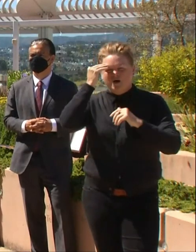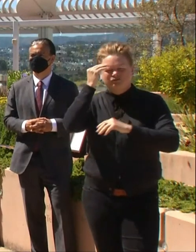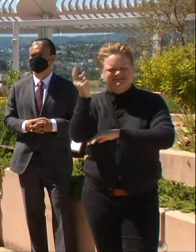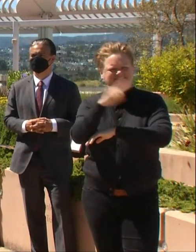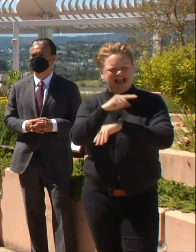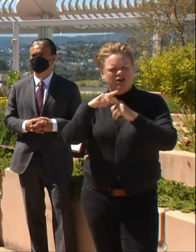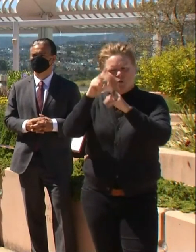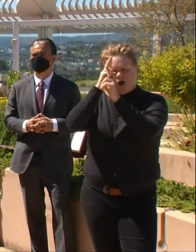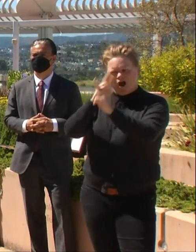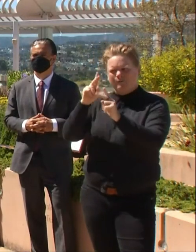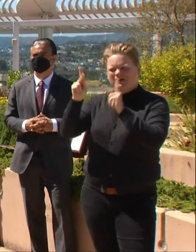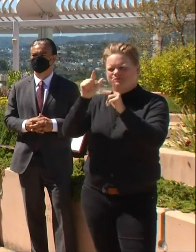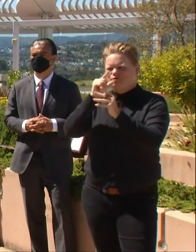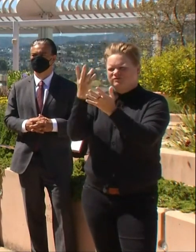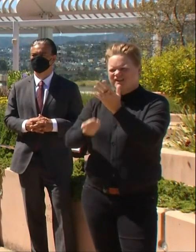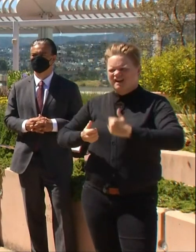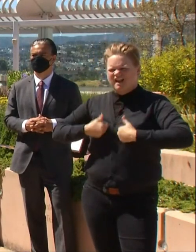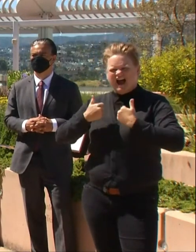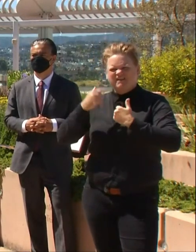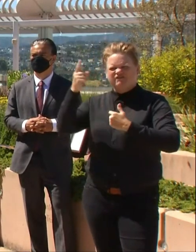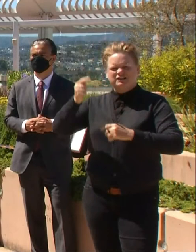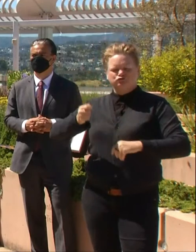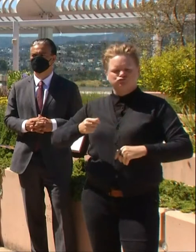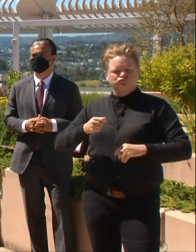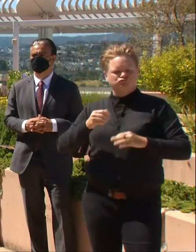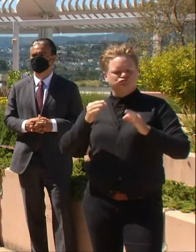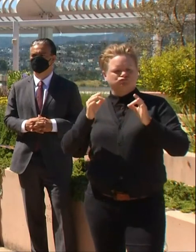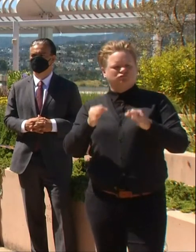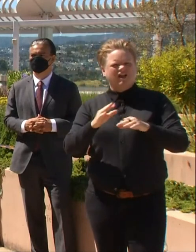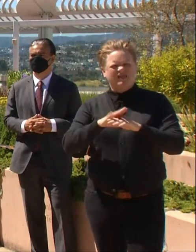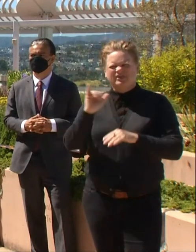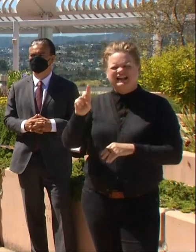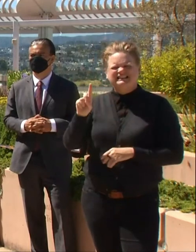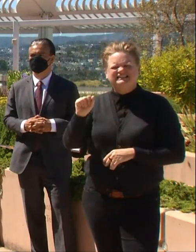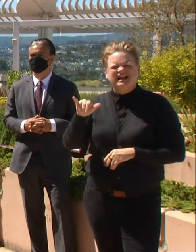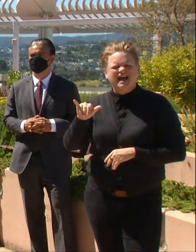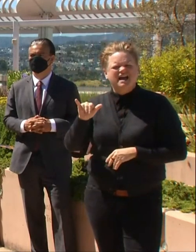out on that day. That says everything about his character